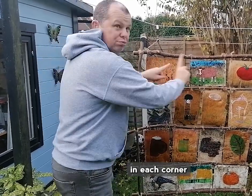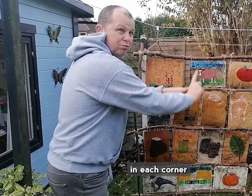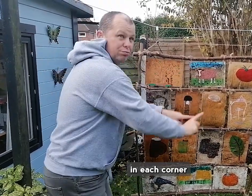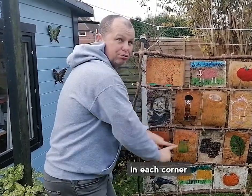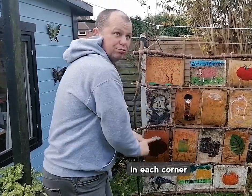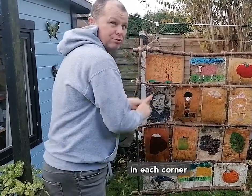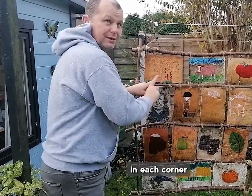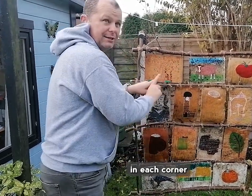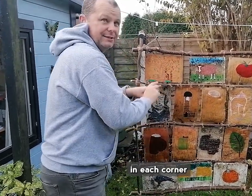in each corner,